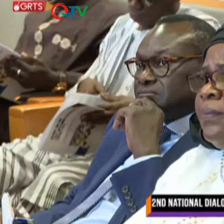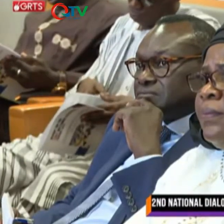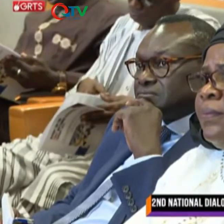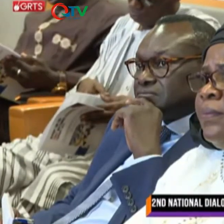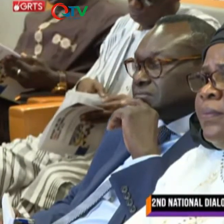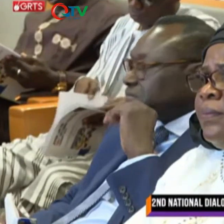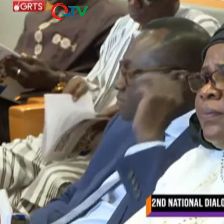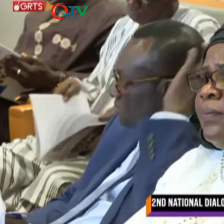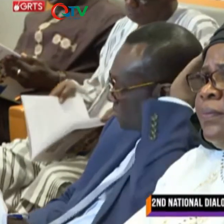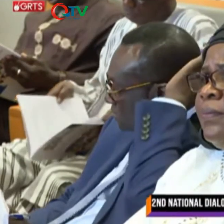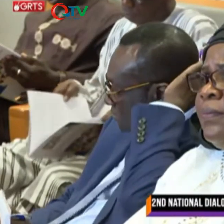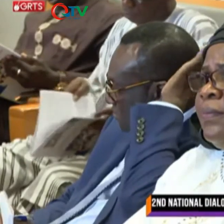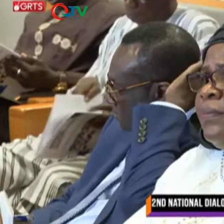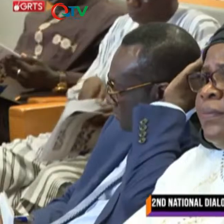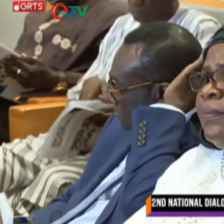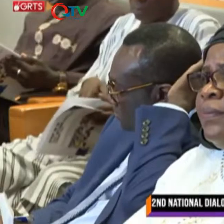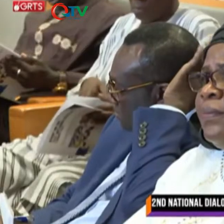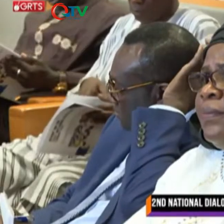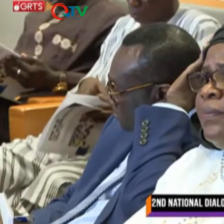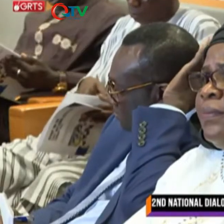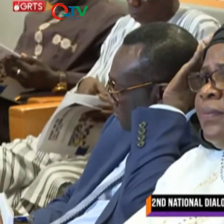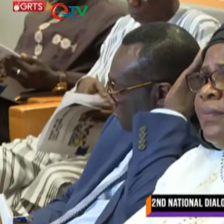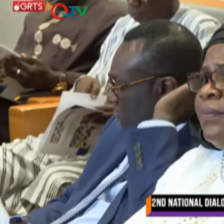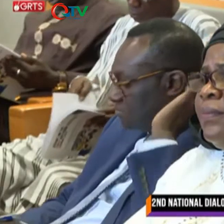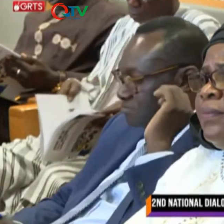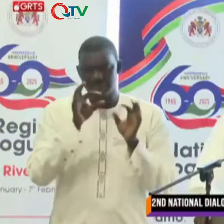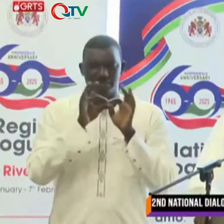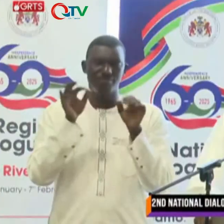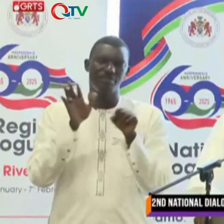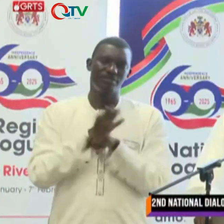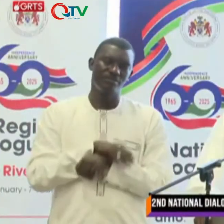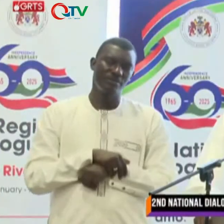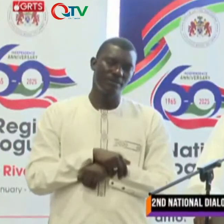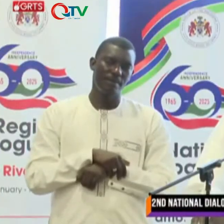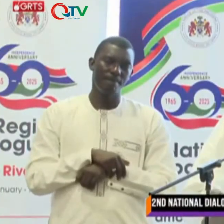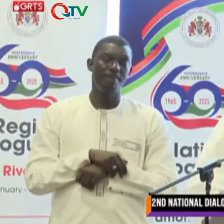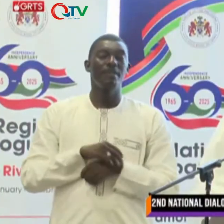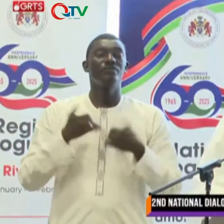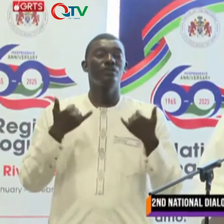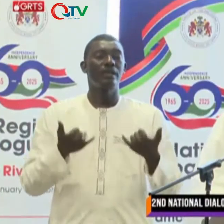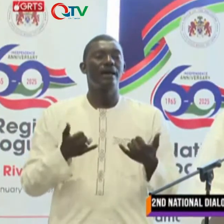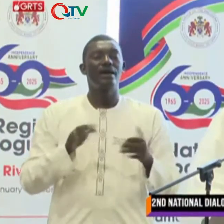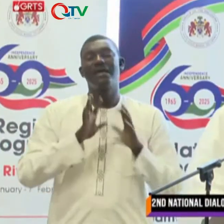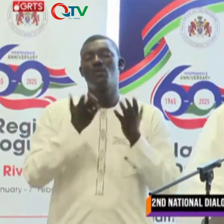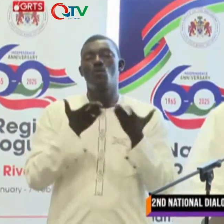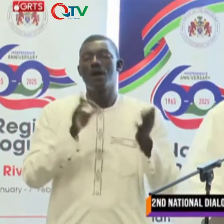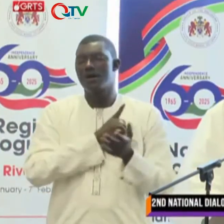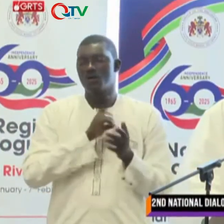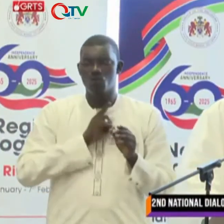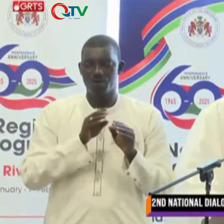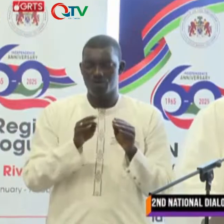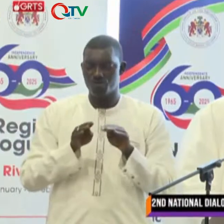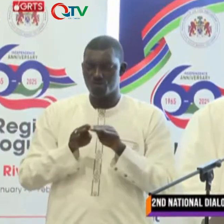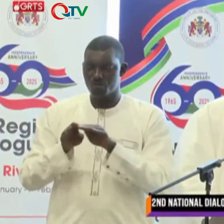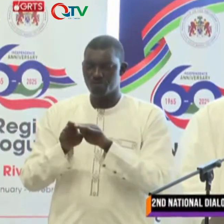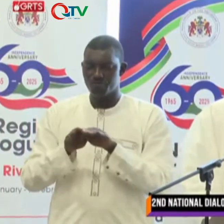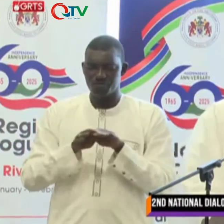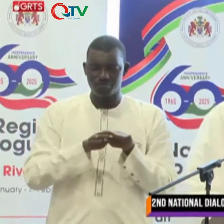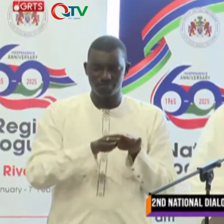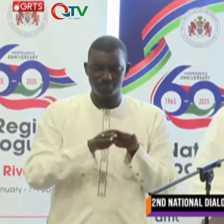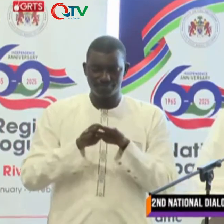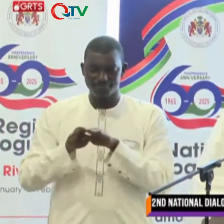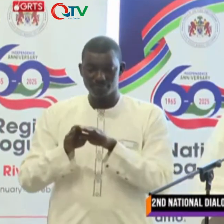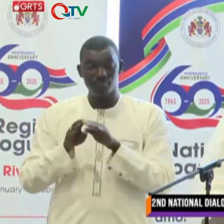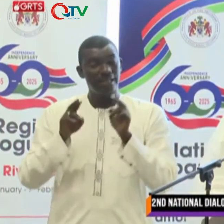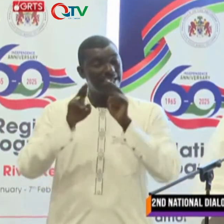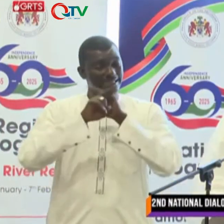to live together harmoniously and peacefully. So wherever we turn, the